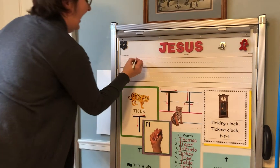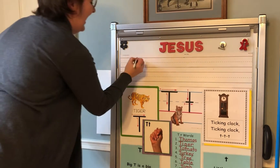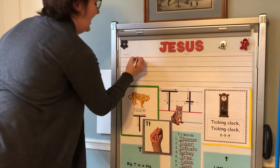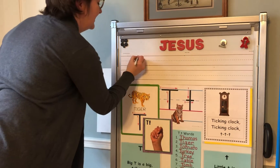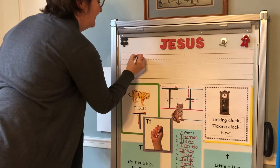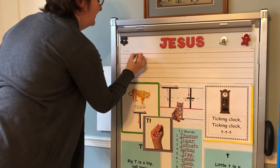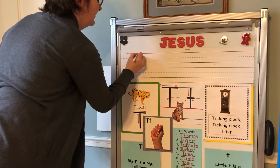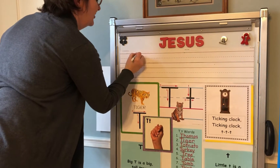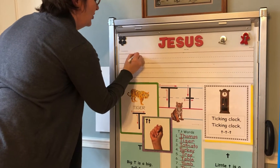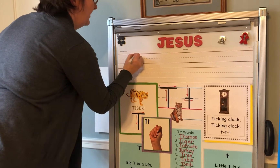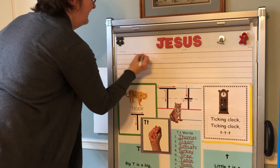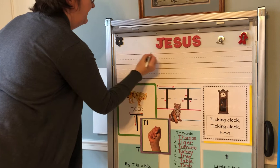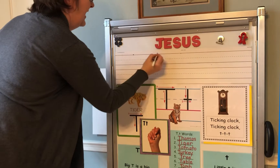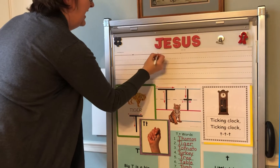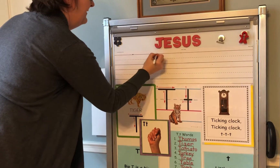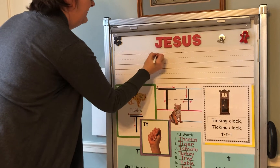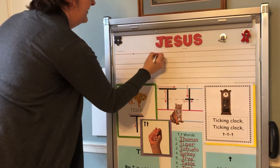and show me 5